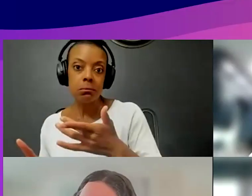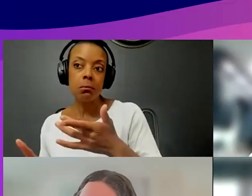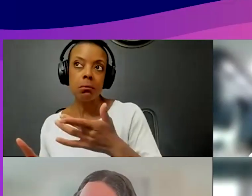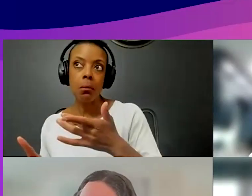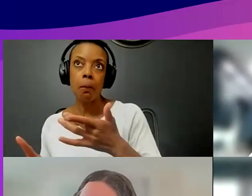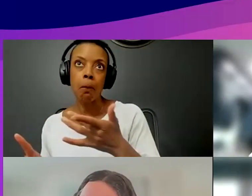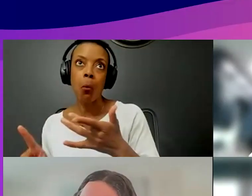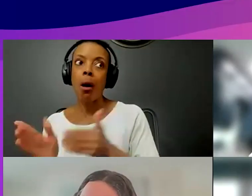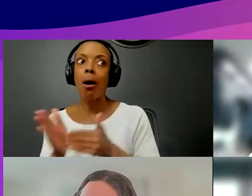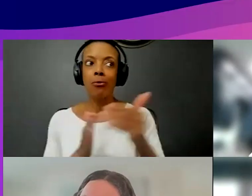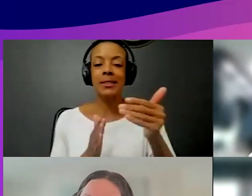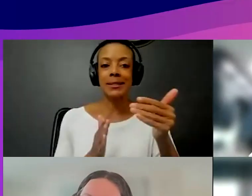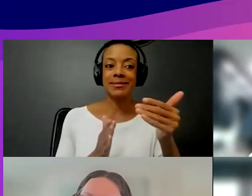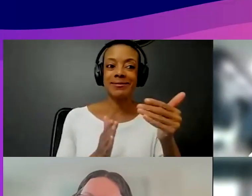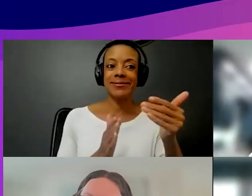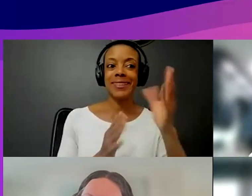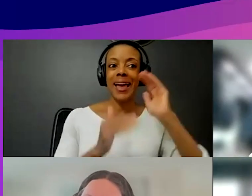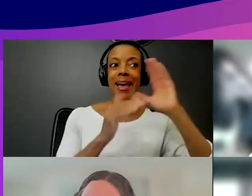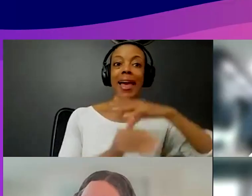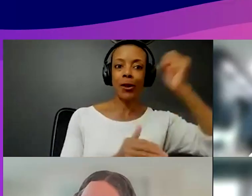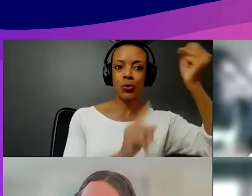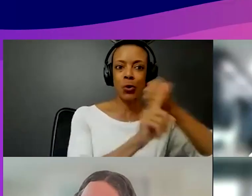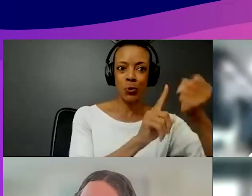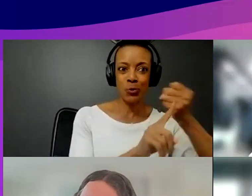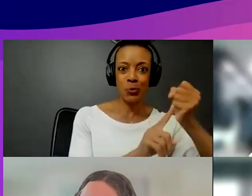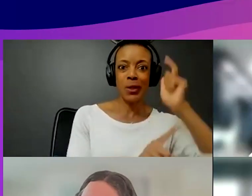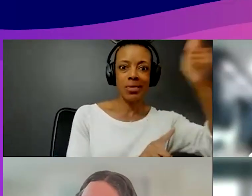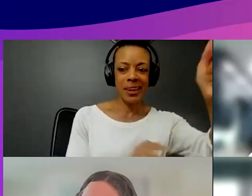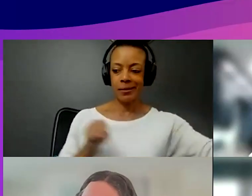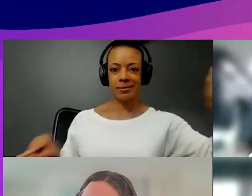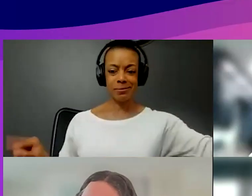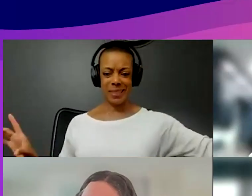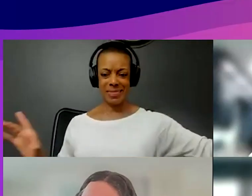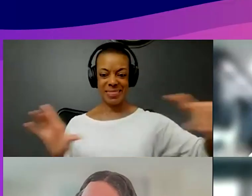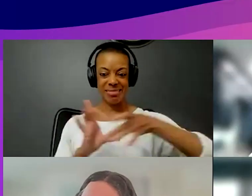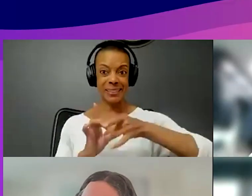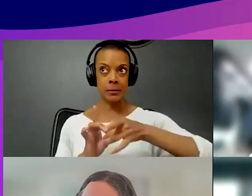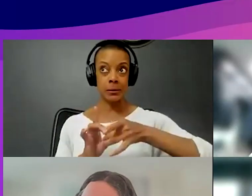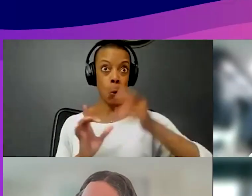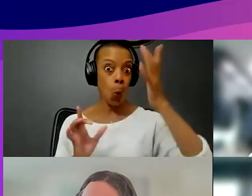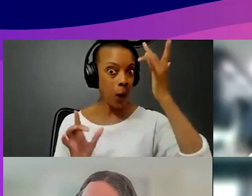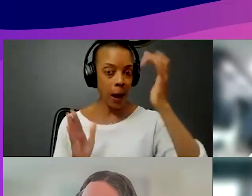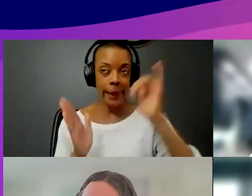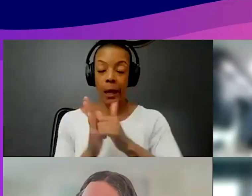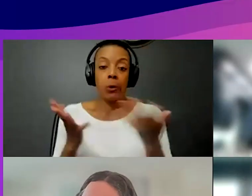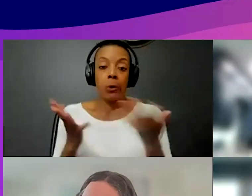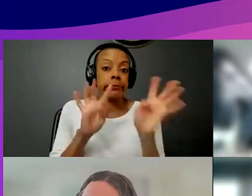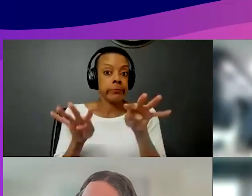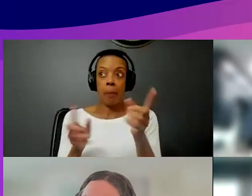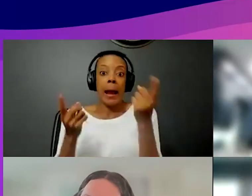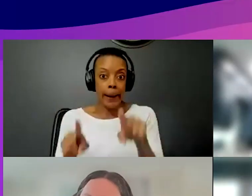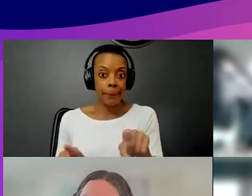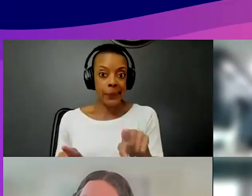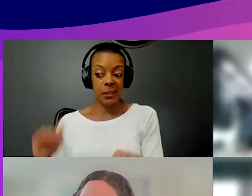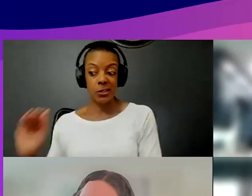is fascinating, right? We don't know like what are the mechanisms that link those things, but that's one. And then the other is what you've just mentioned is